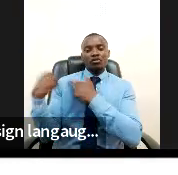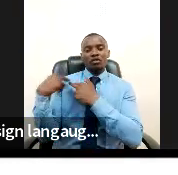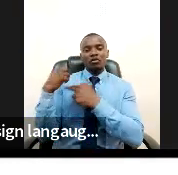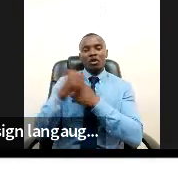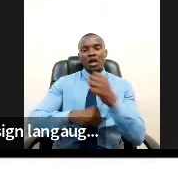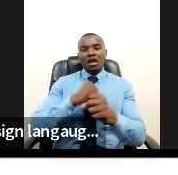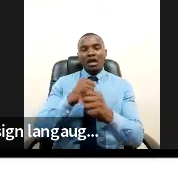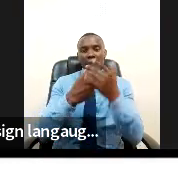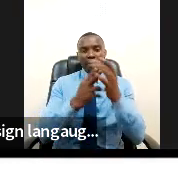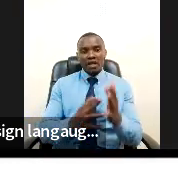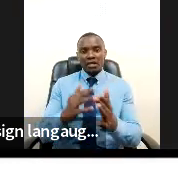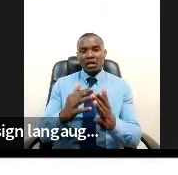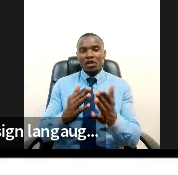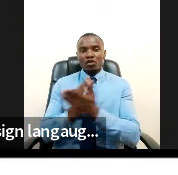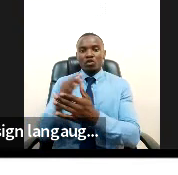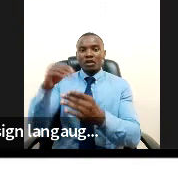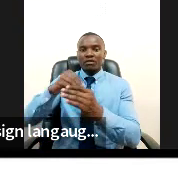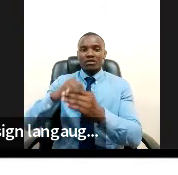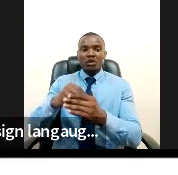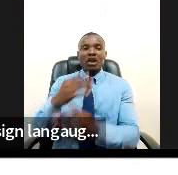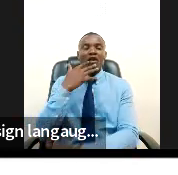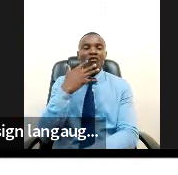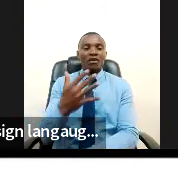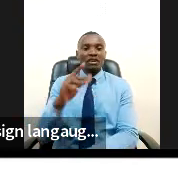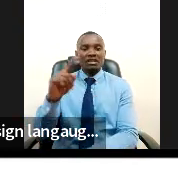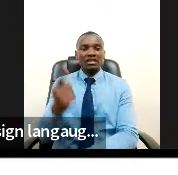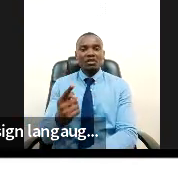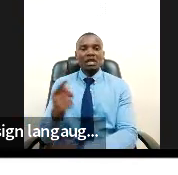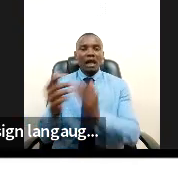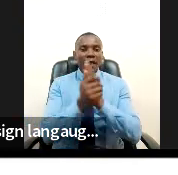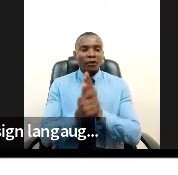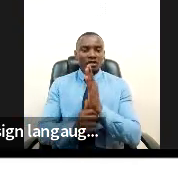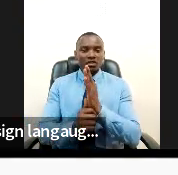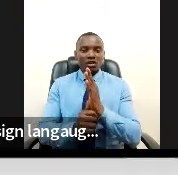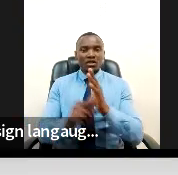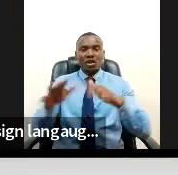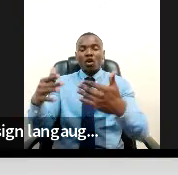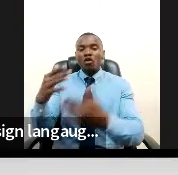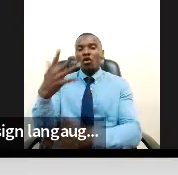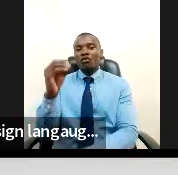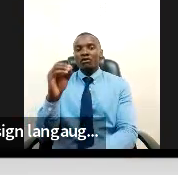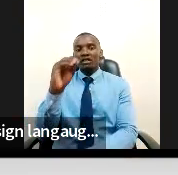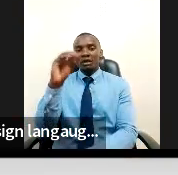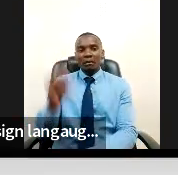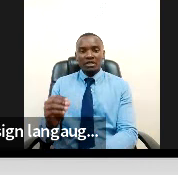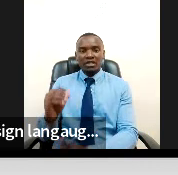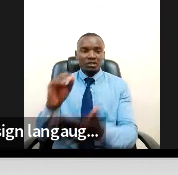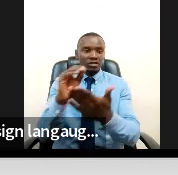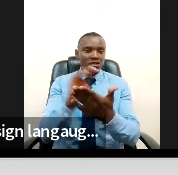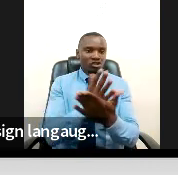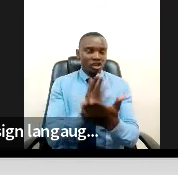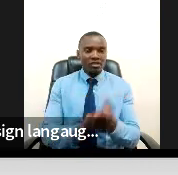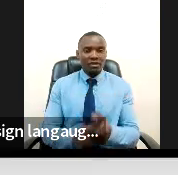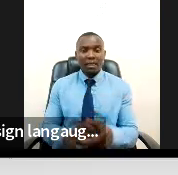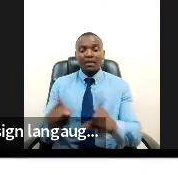through a total investment of $100,000 for 15% shareholding. 50% of this investment will be